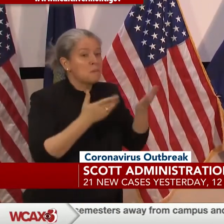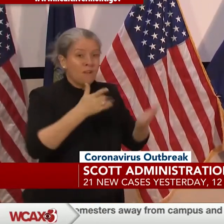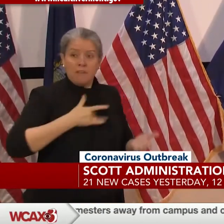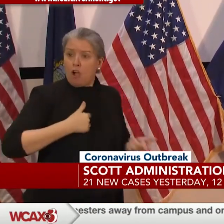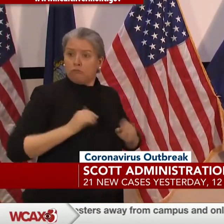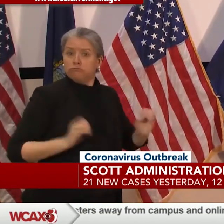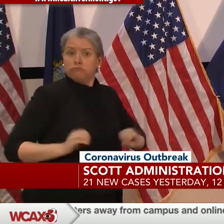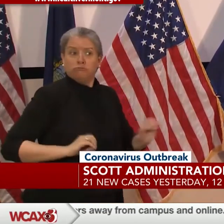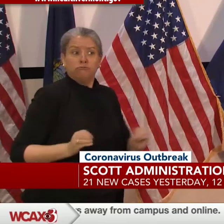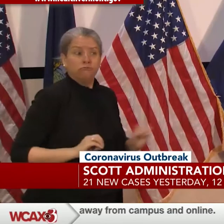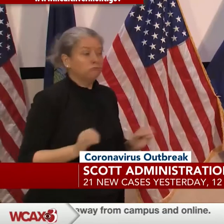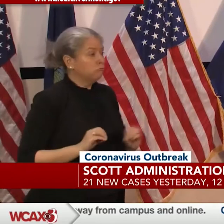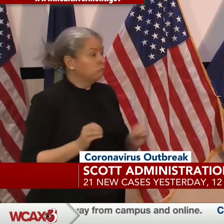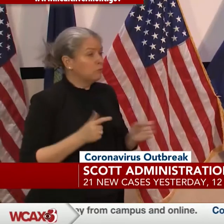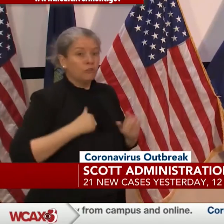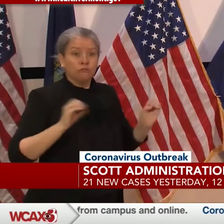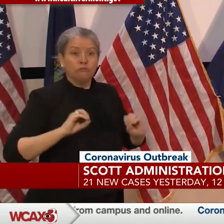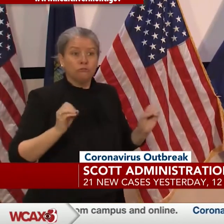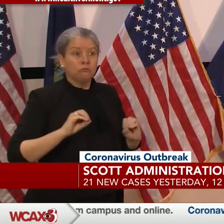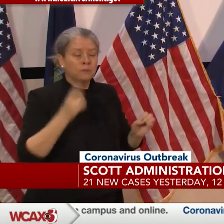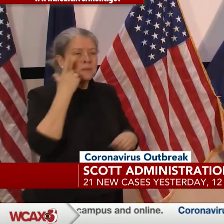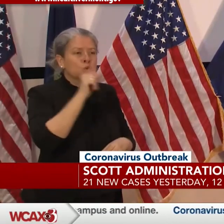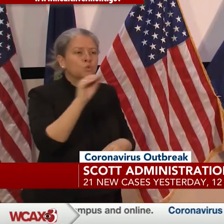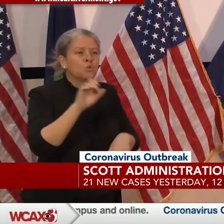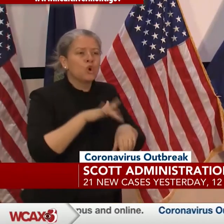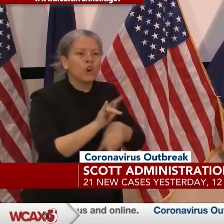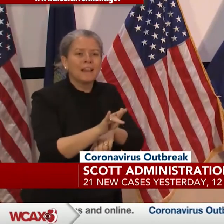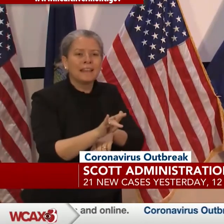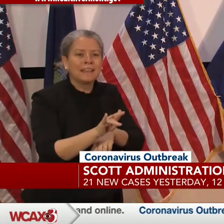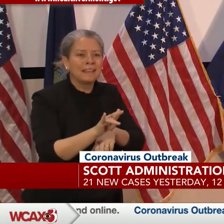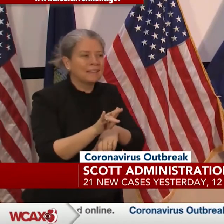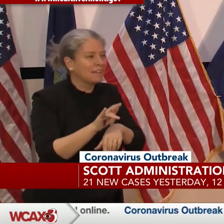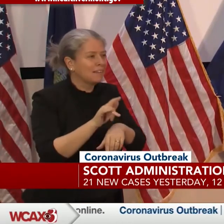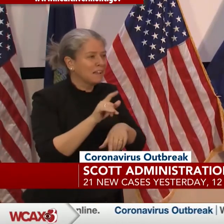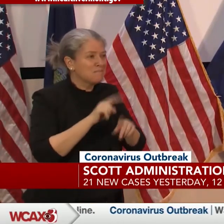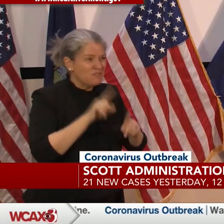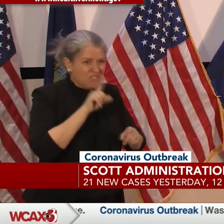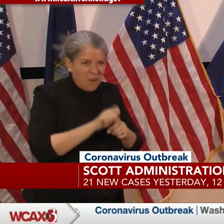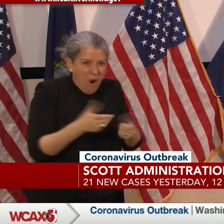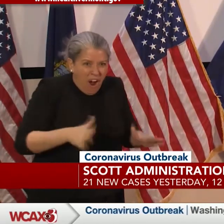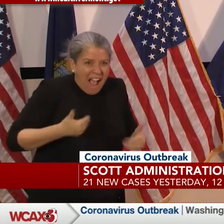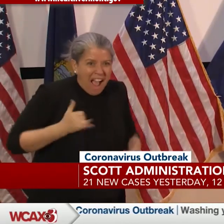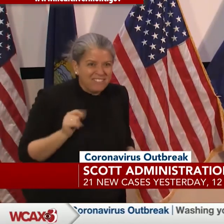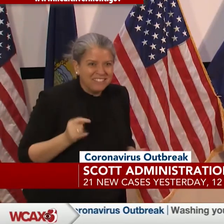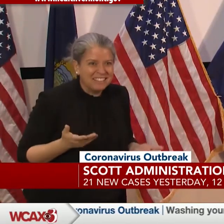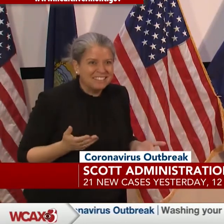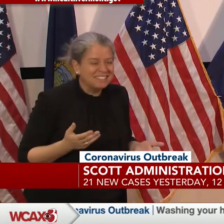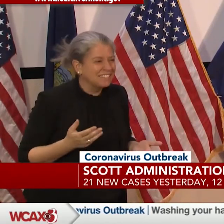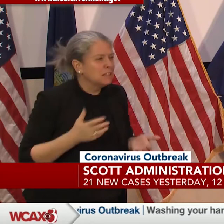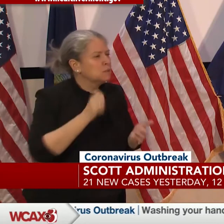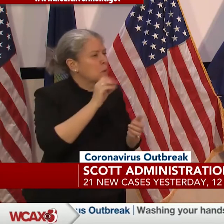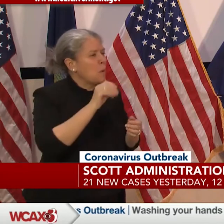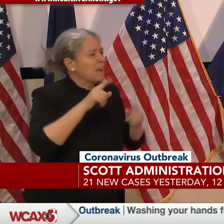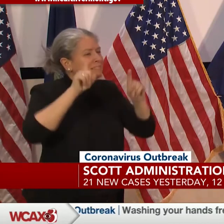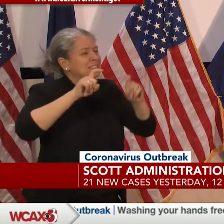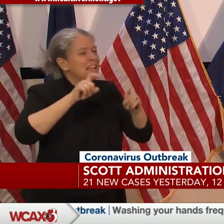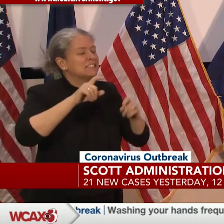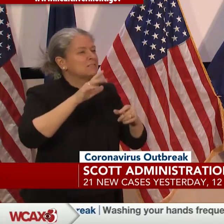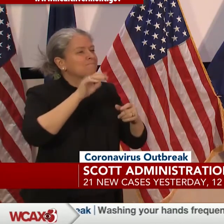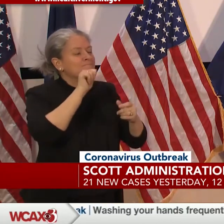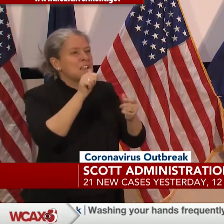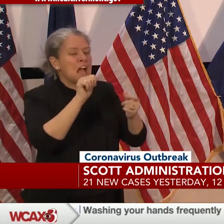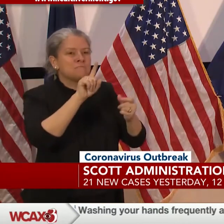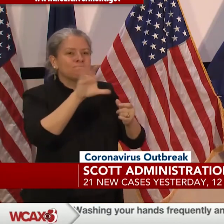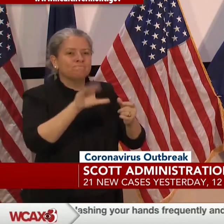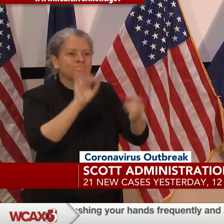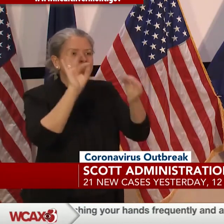of security if you have the tests early and think you don't have it when you might. So you have to just assume